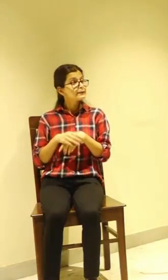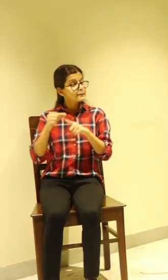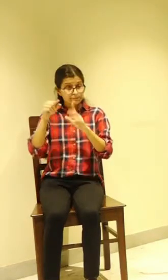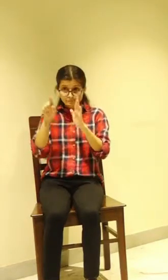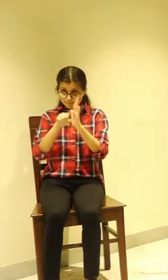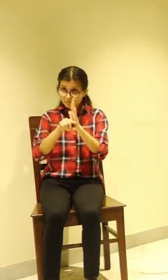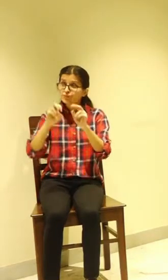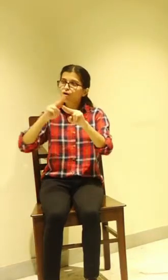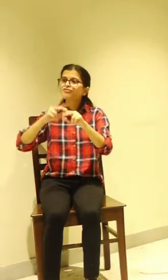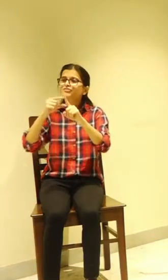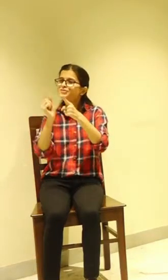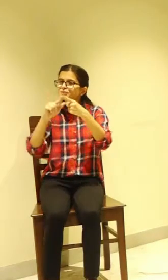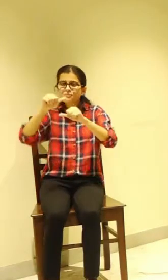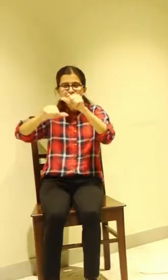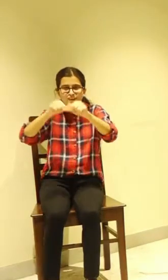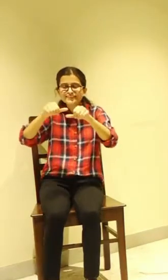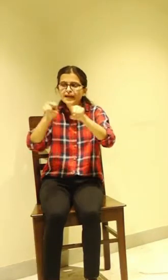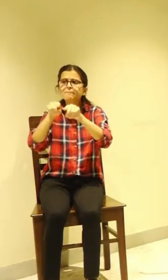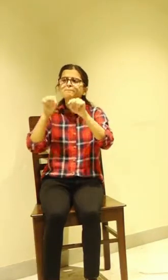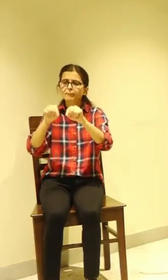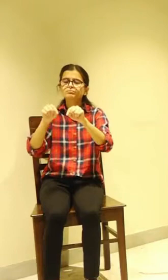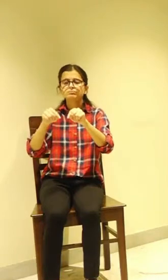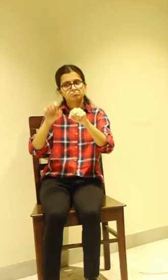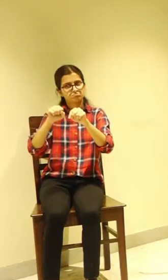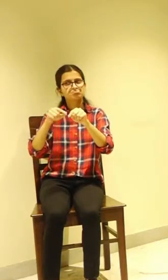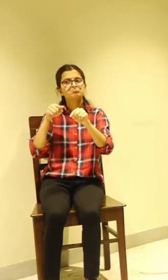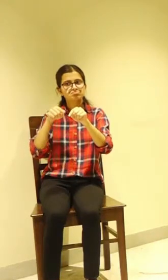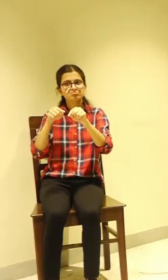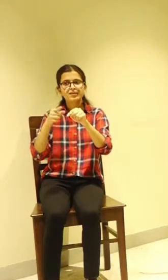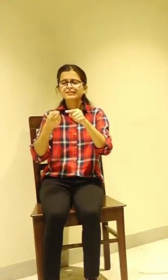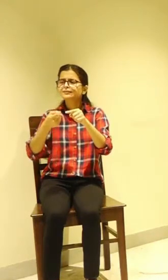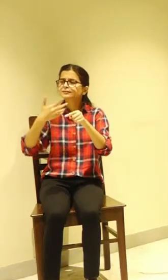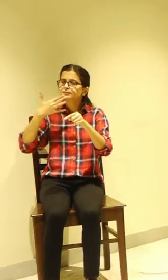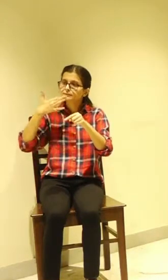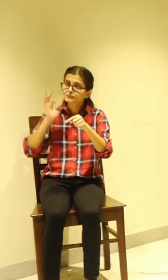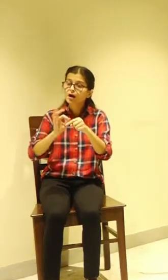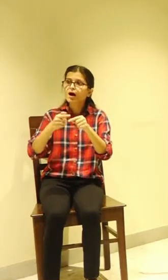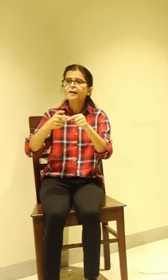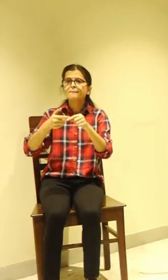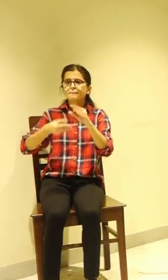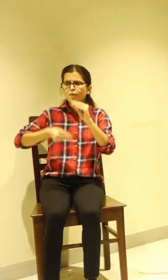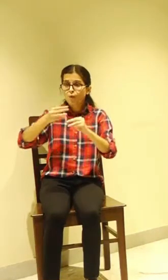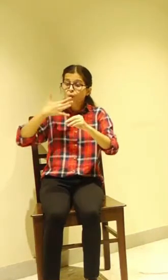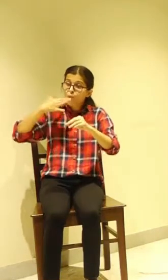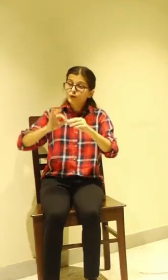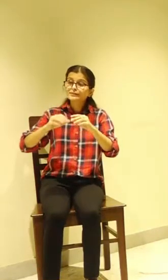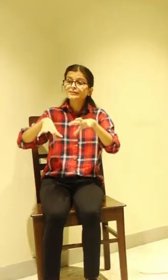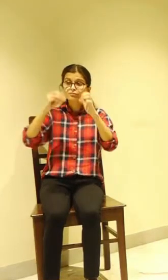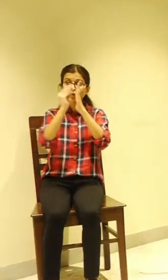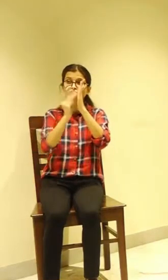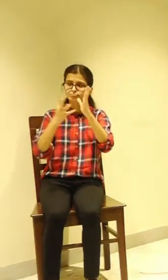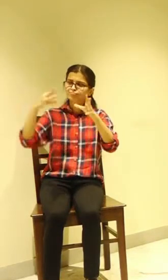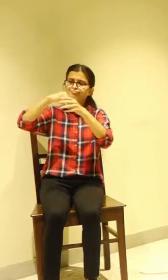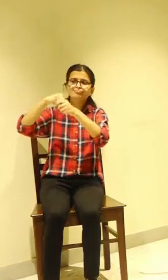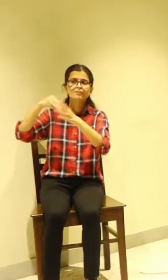of due process, even though it might not be present in those very words, was very much part of the original constitution, and it was very